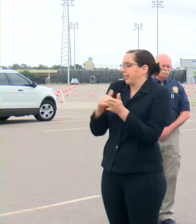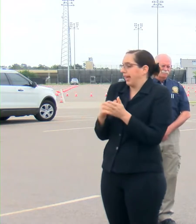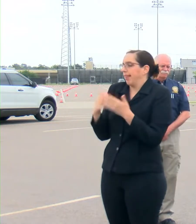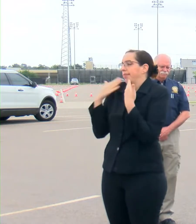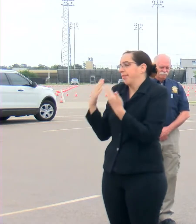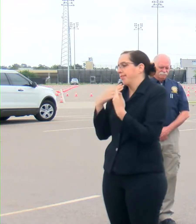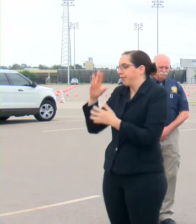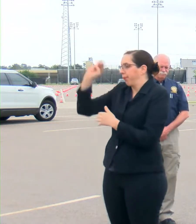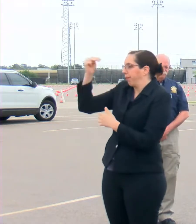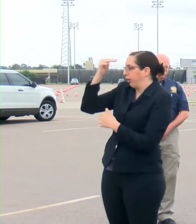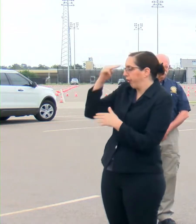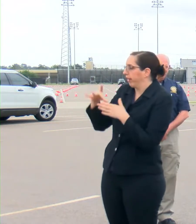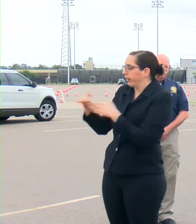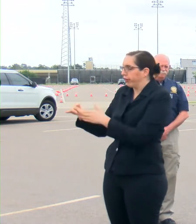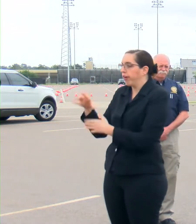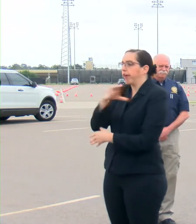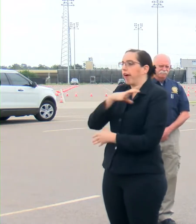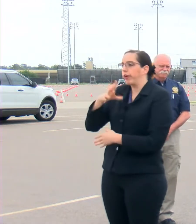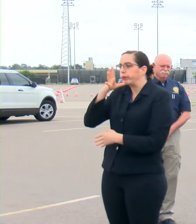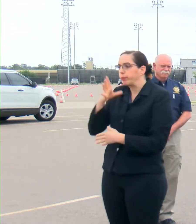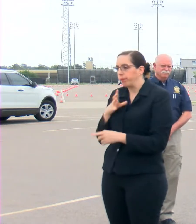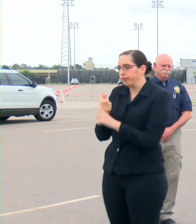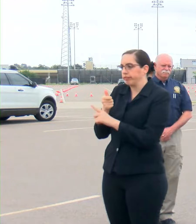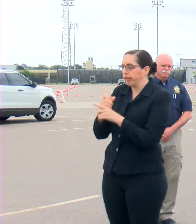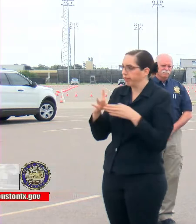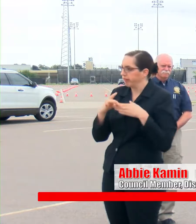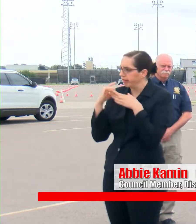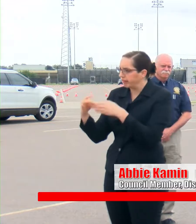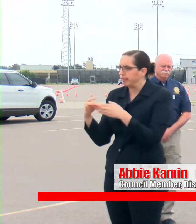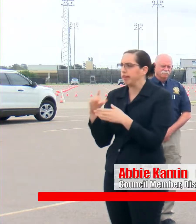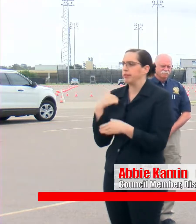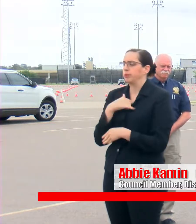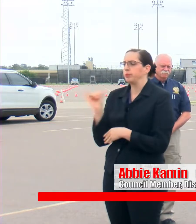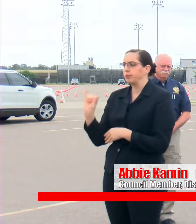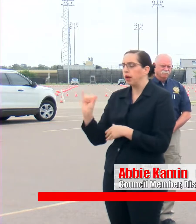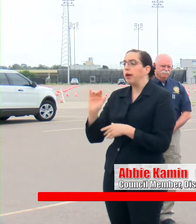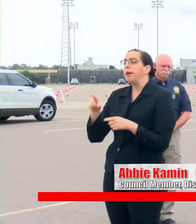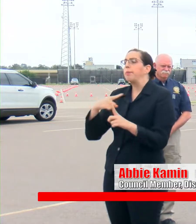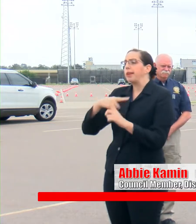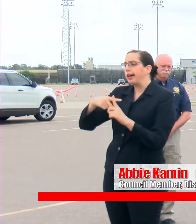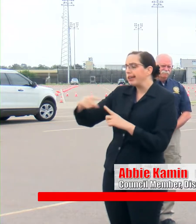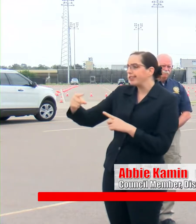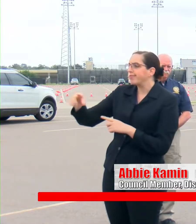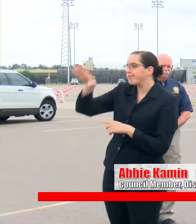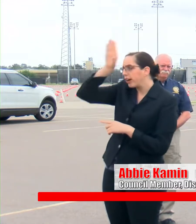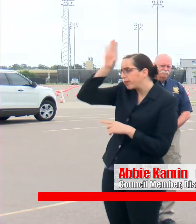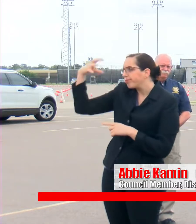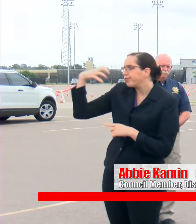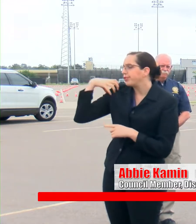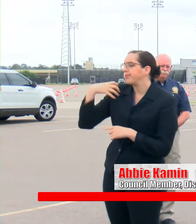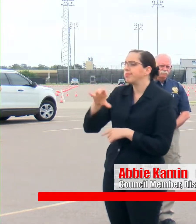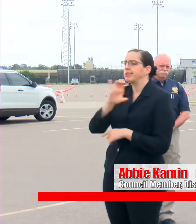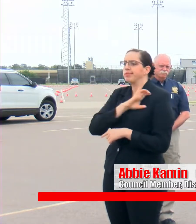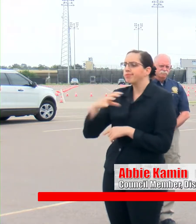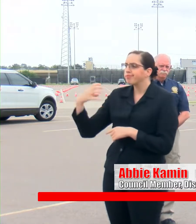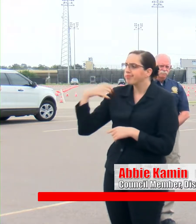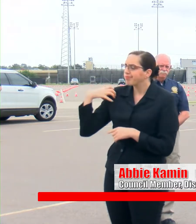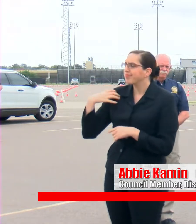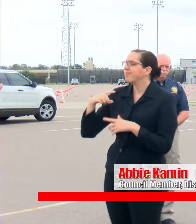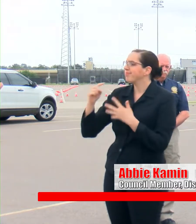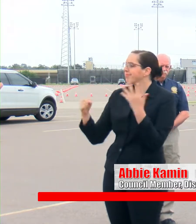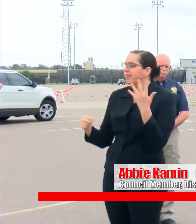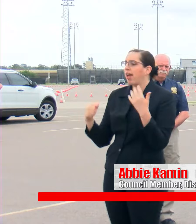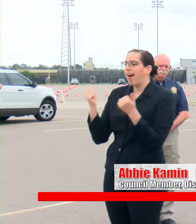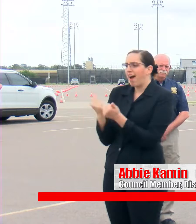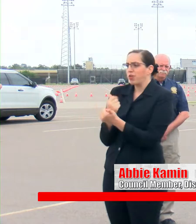mayor's leadership, for our congresswoman's leadership, and for our fire chief, our police chief, Chief Bunick, everybody